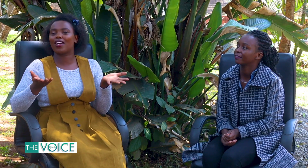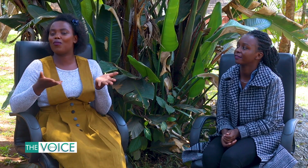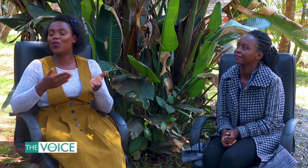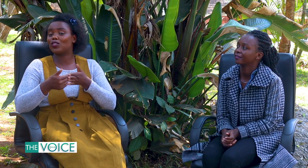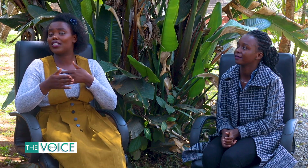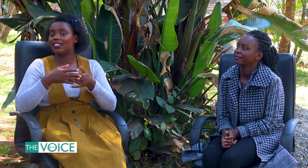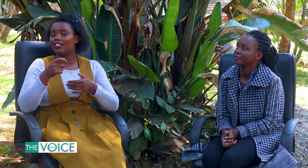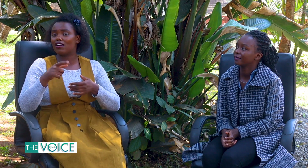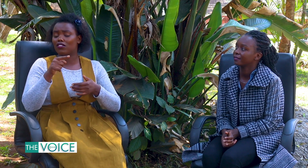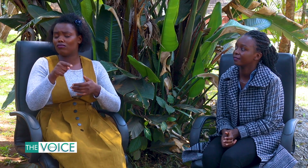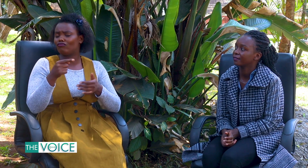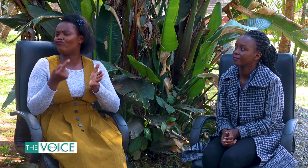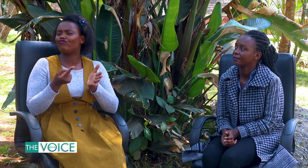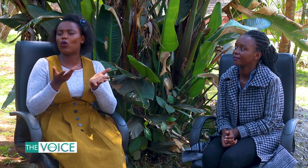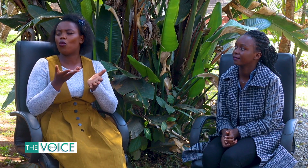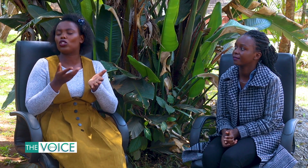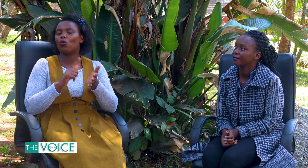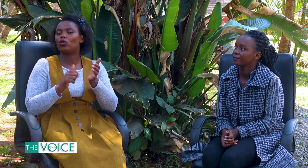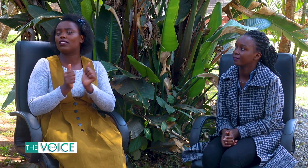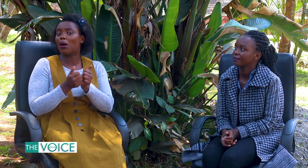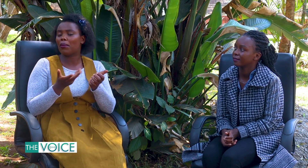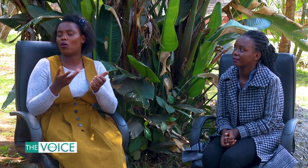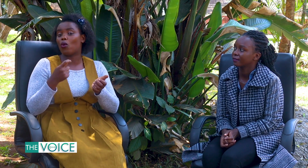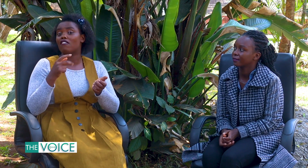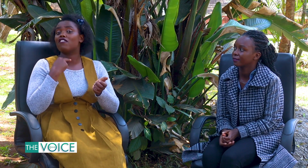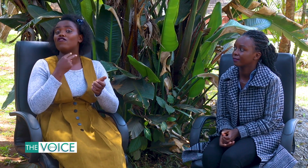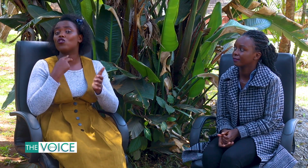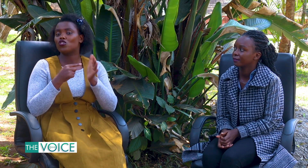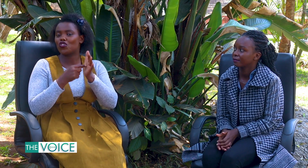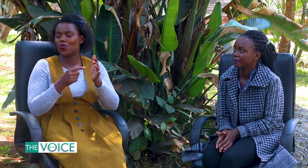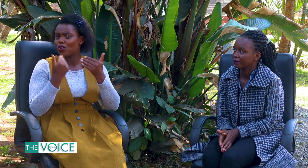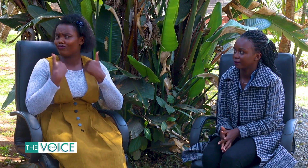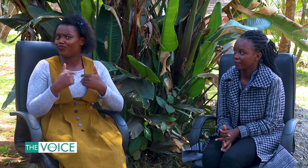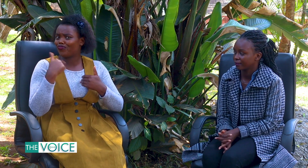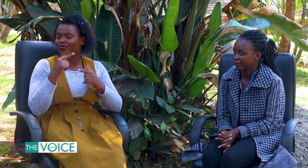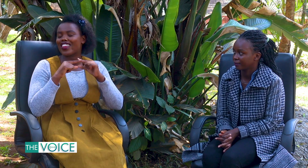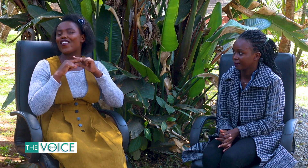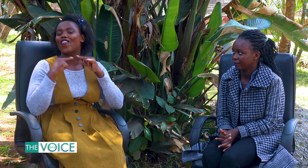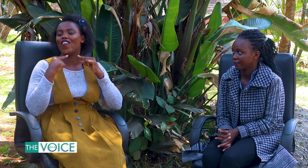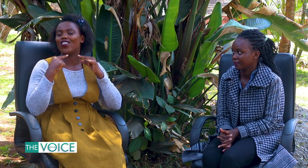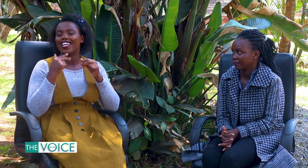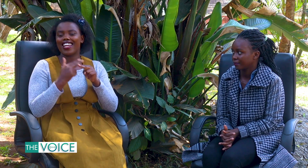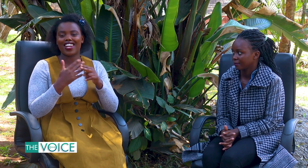Hello, viewers. Welcome to Science TV, the voice show. I am your